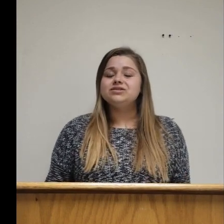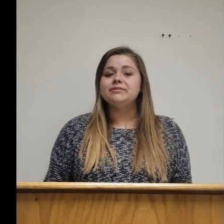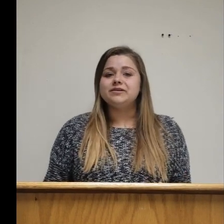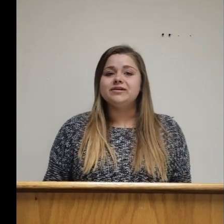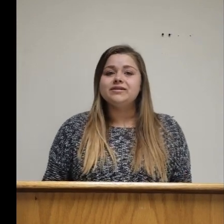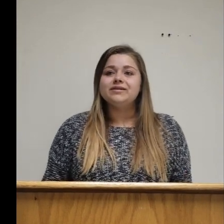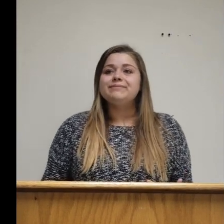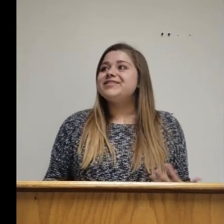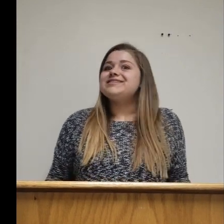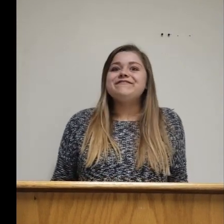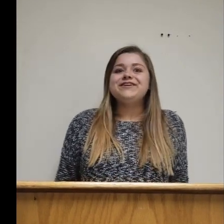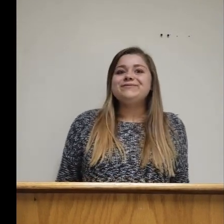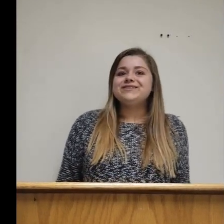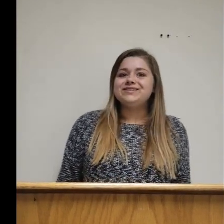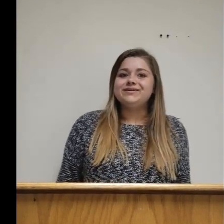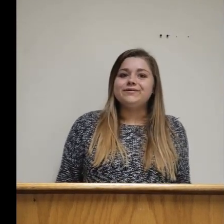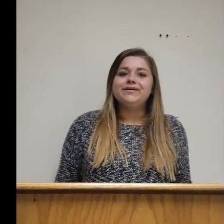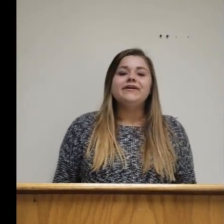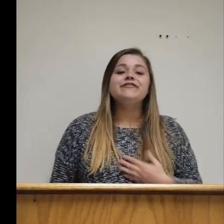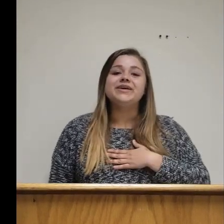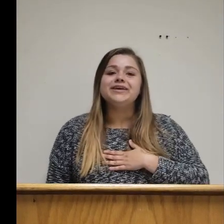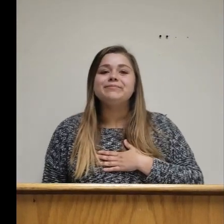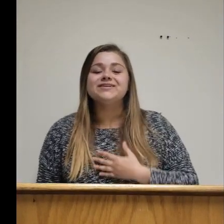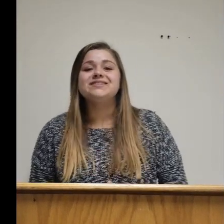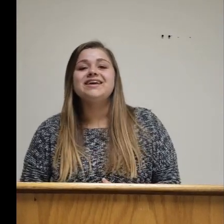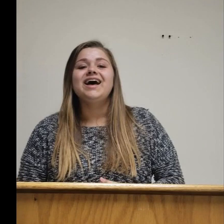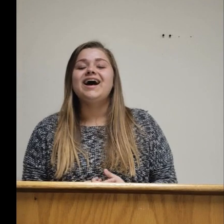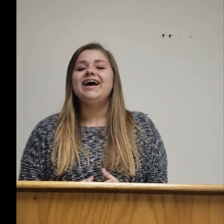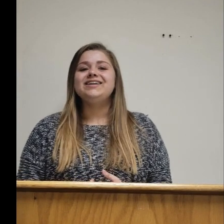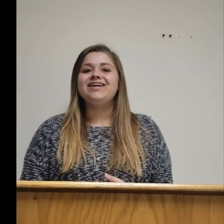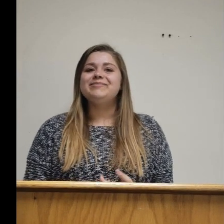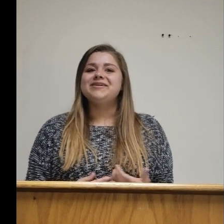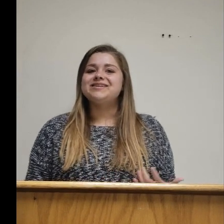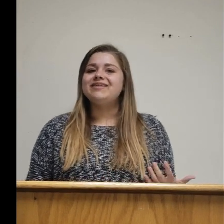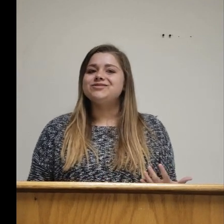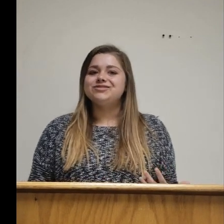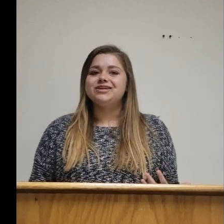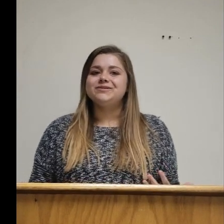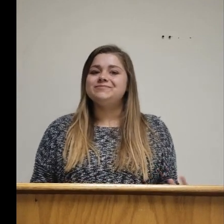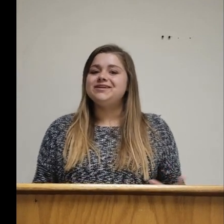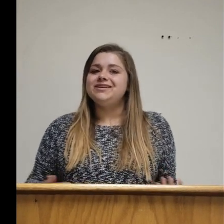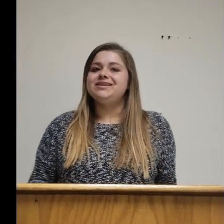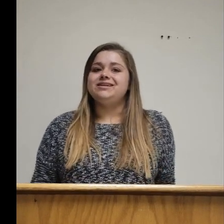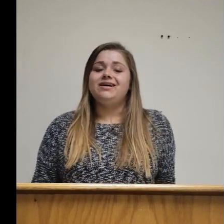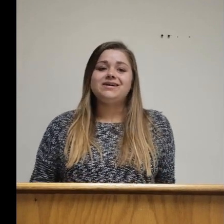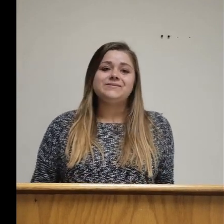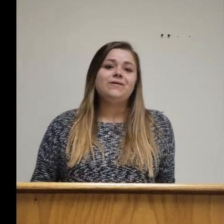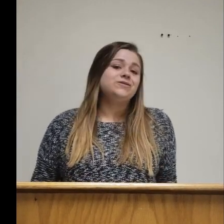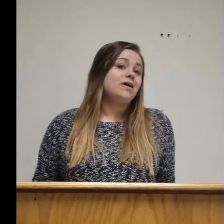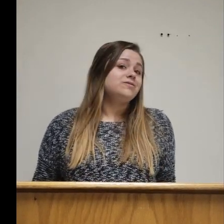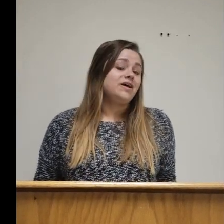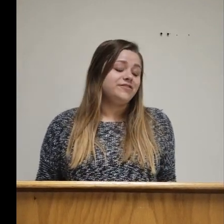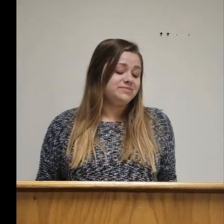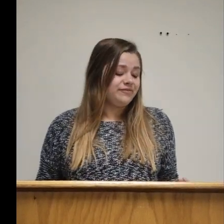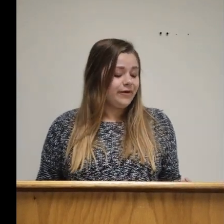an interpreter, but the deaf need one too. For me, personally, I hadn't thought about sign language interpreters being needed in a hospital